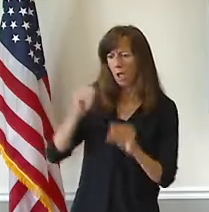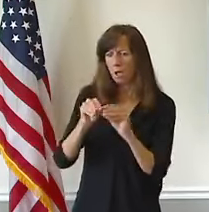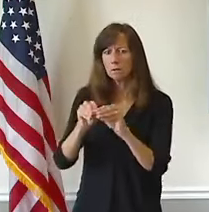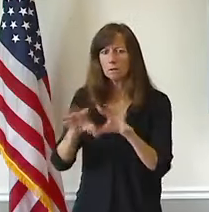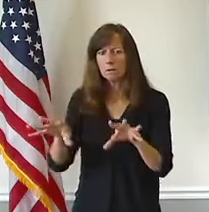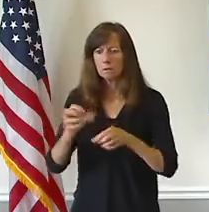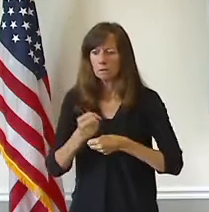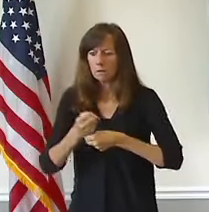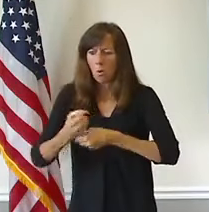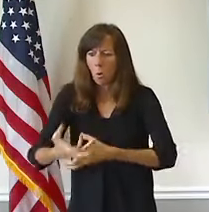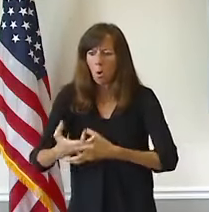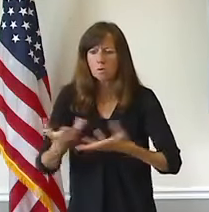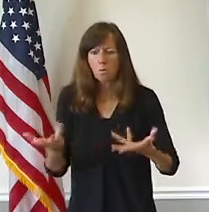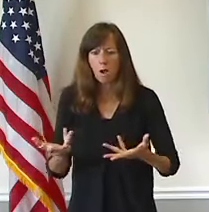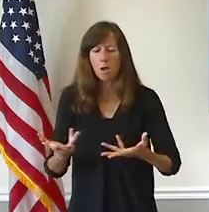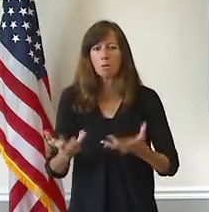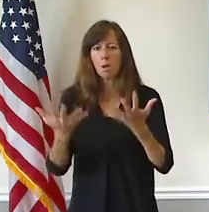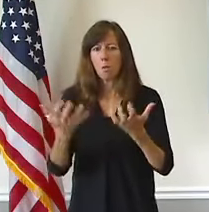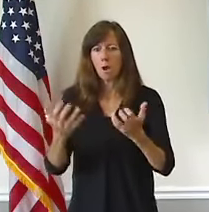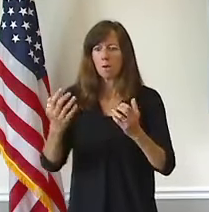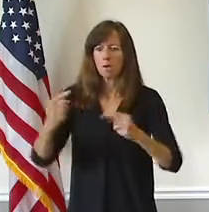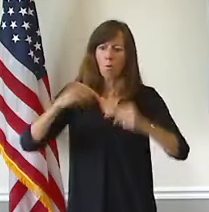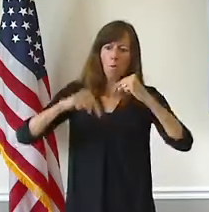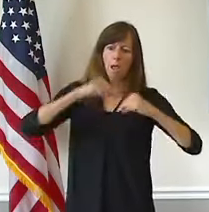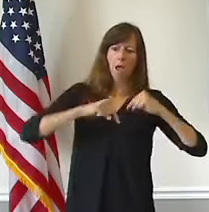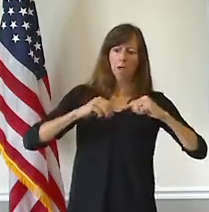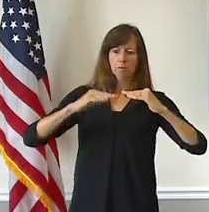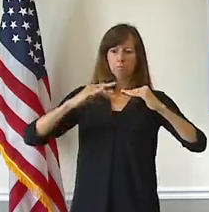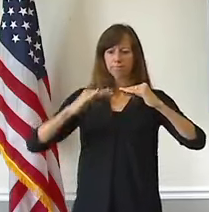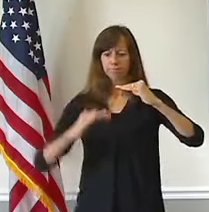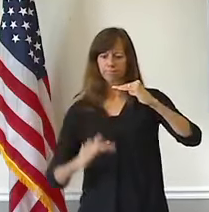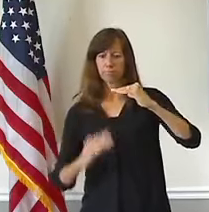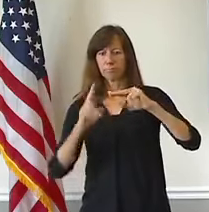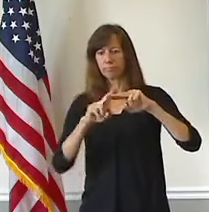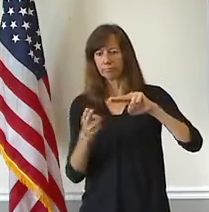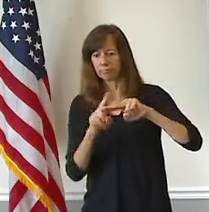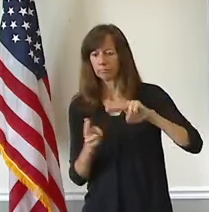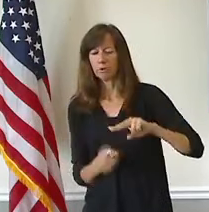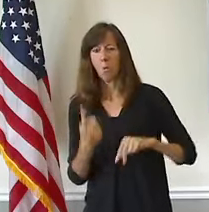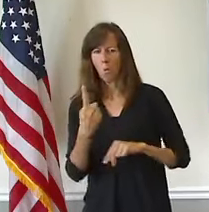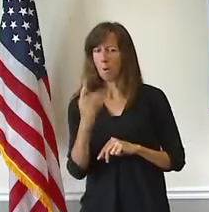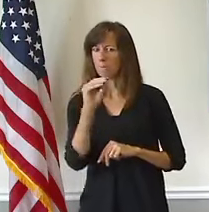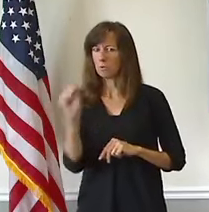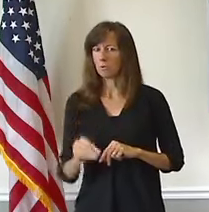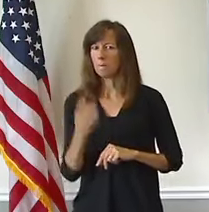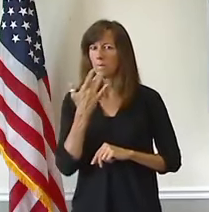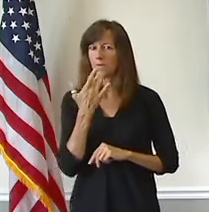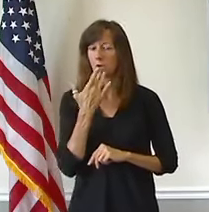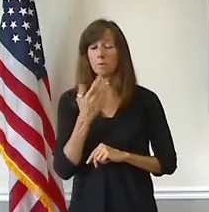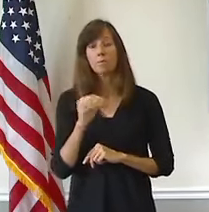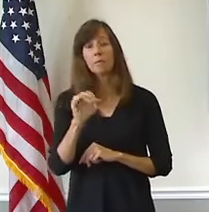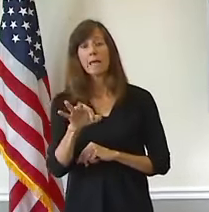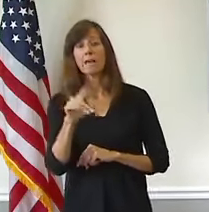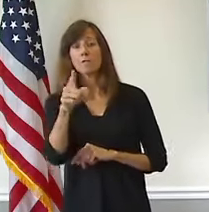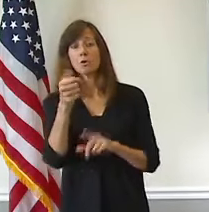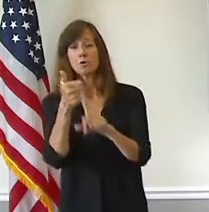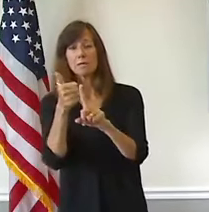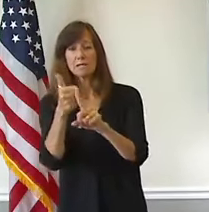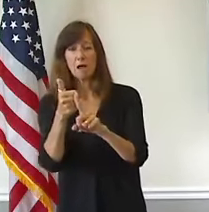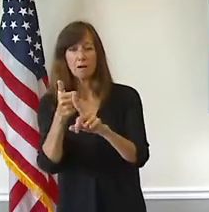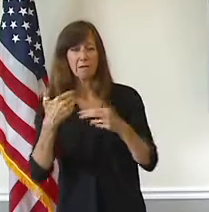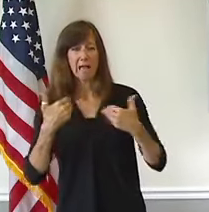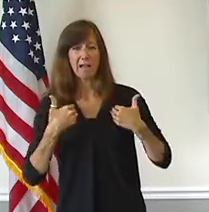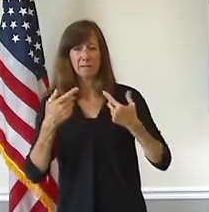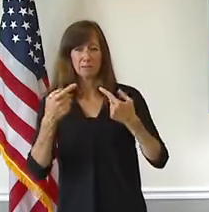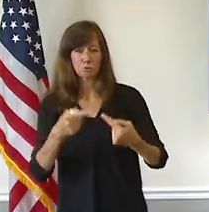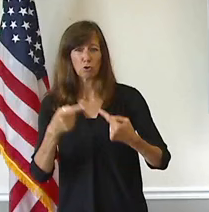to get it back down to the 1% level. Okay. If you're watching now and you're having any difficulty hearing Andy, just mention it in the comment feed. I'm sure you will. Not